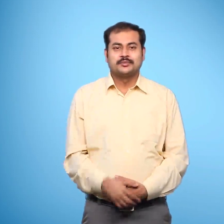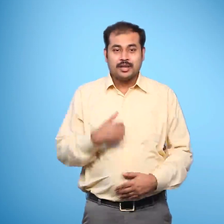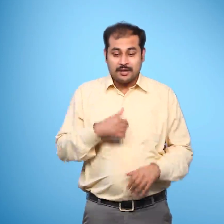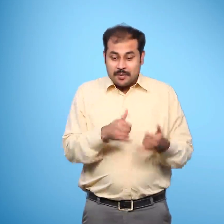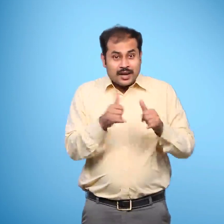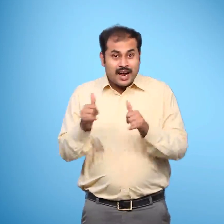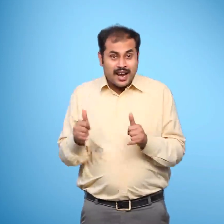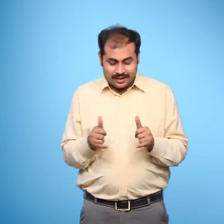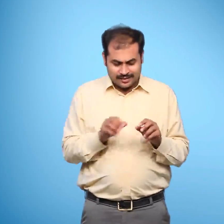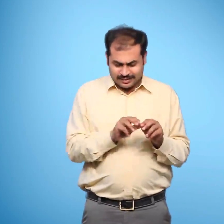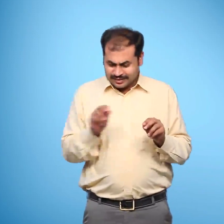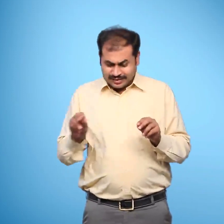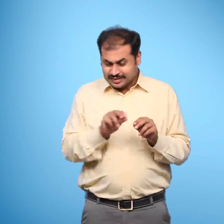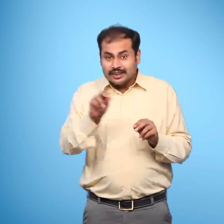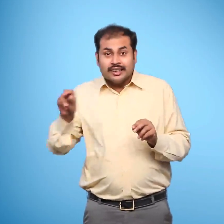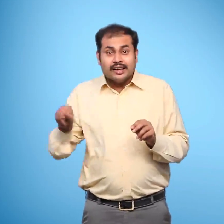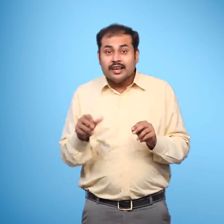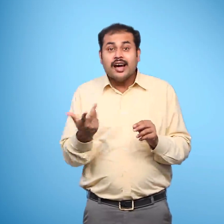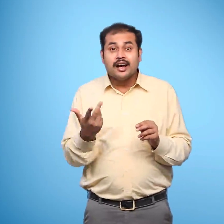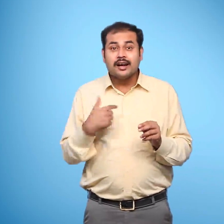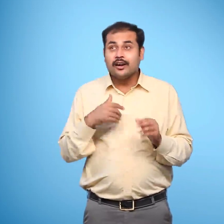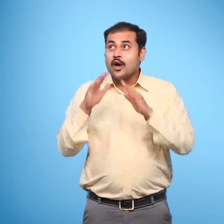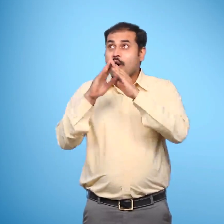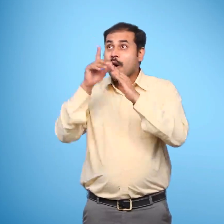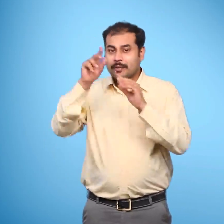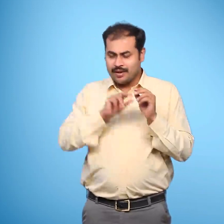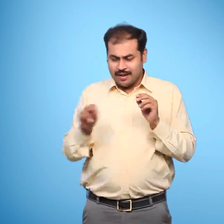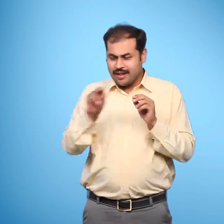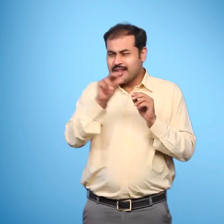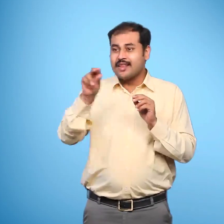The one who reaches home first wins the game.